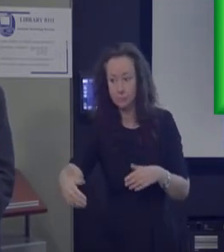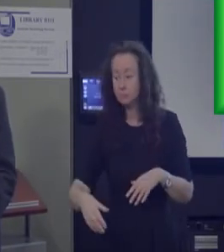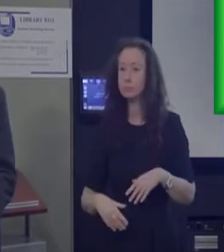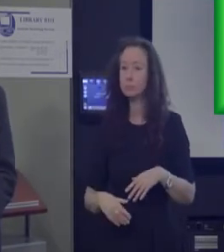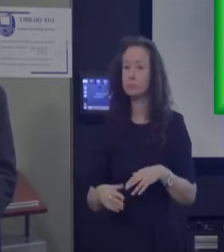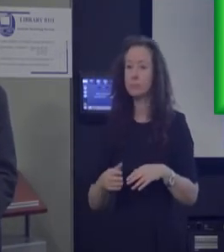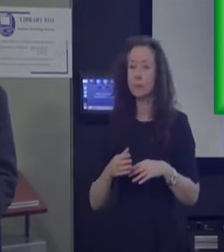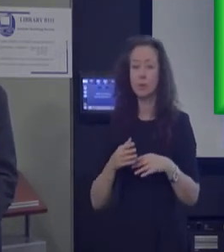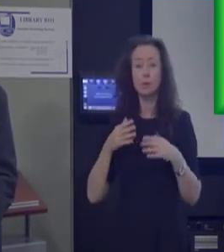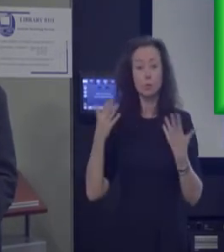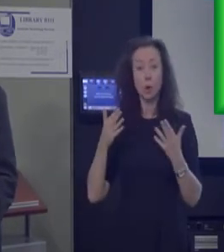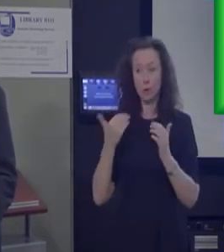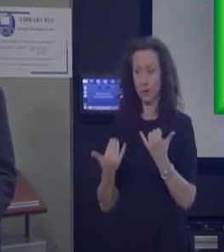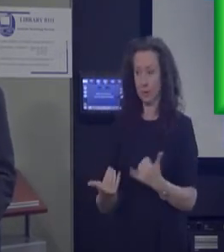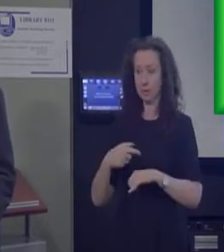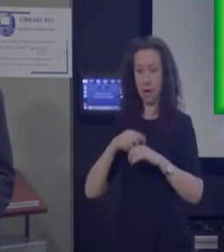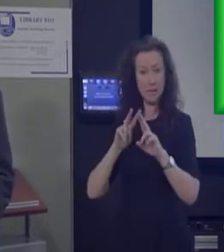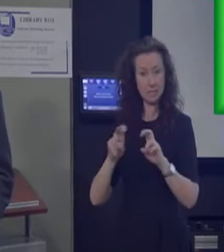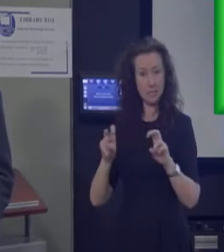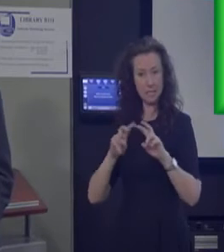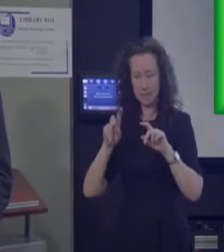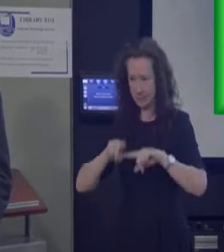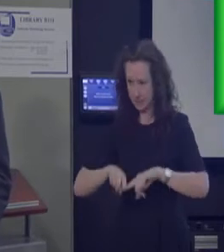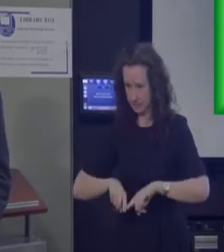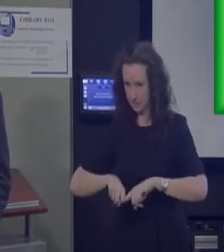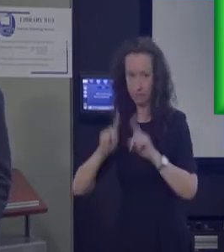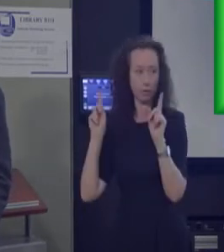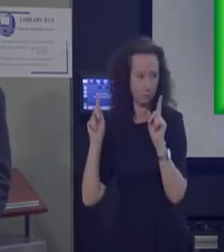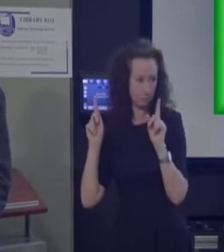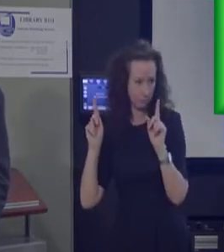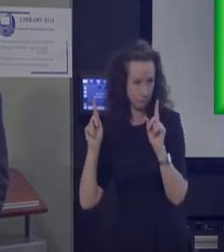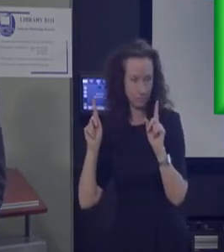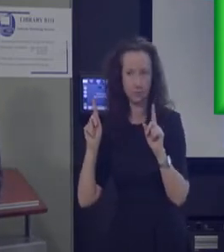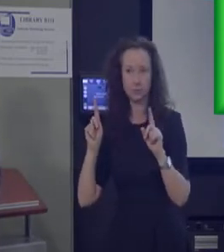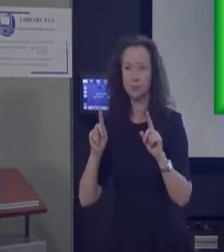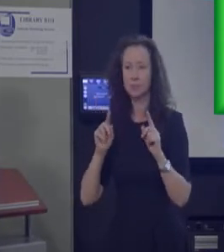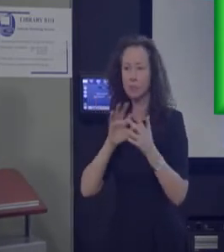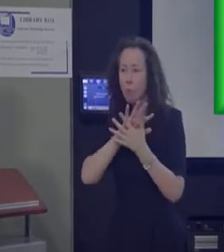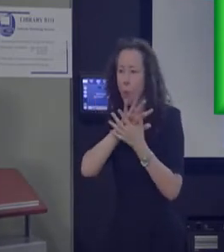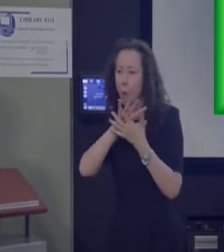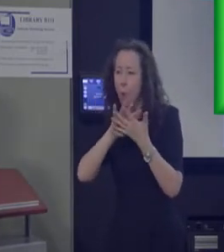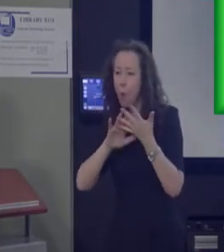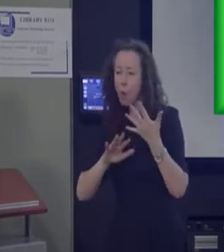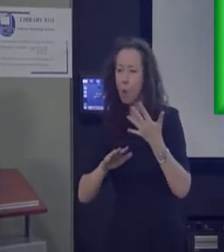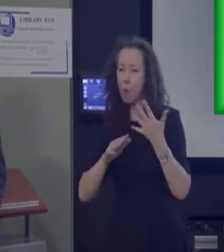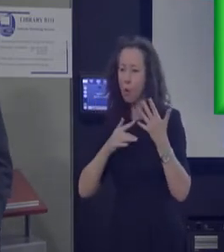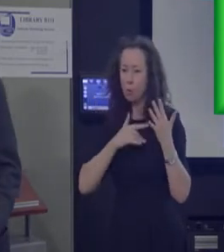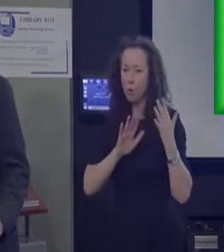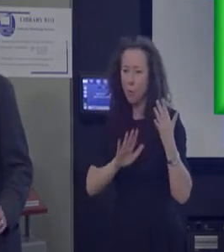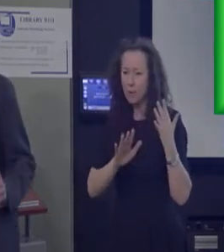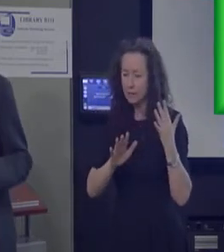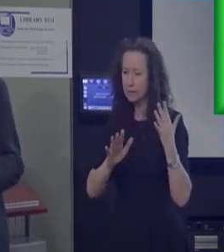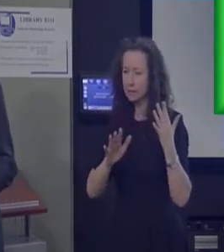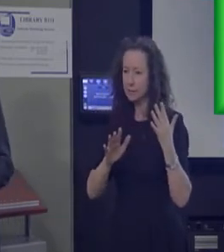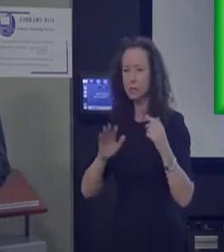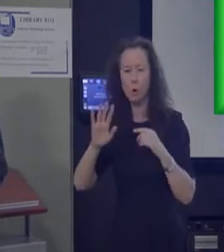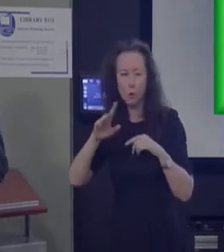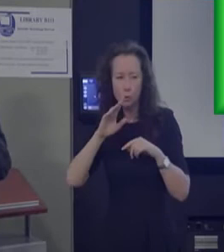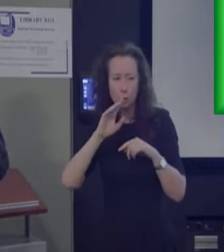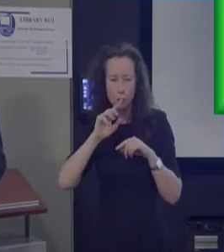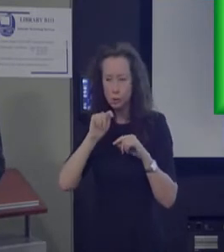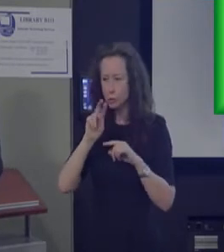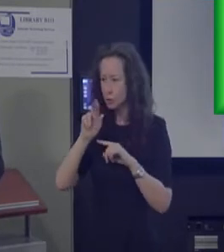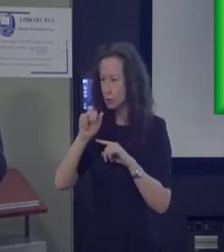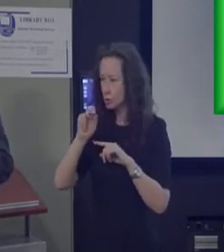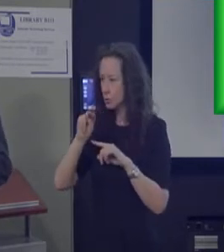Here the assessment was a totally different form, and this has all the properties of, when you talk about transfer, there's